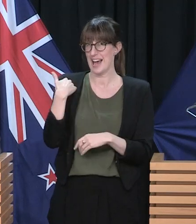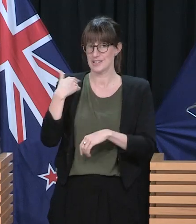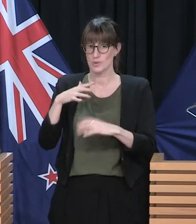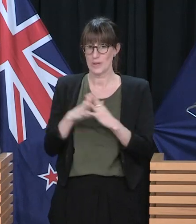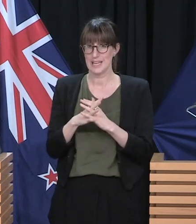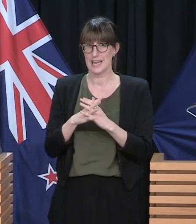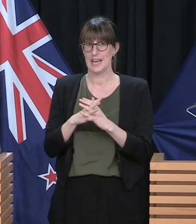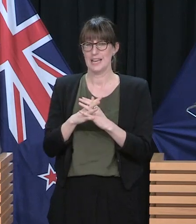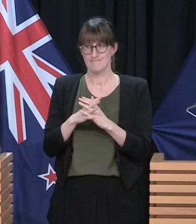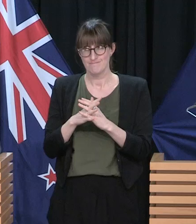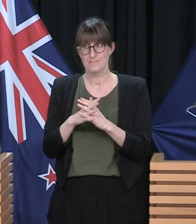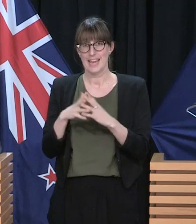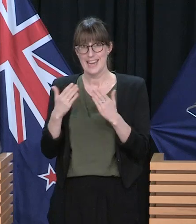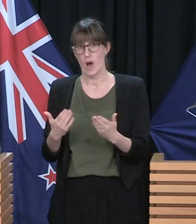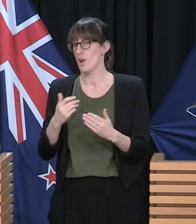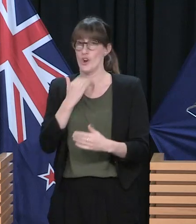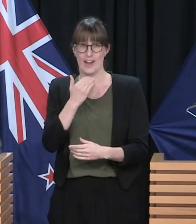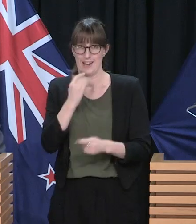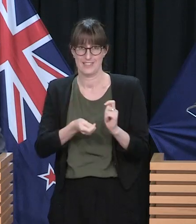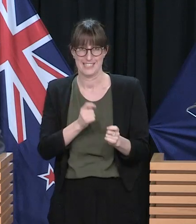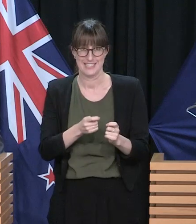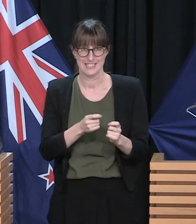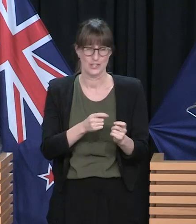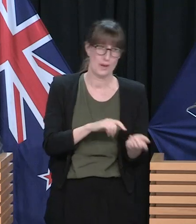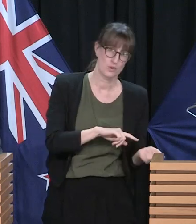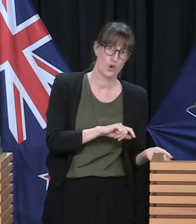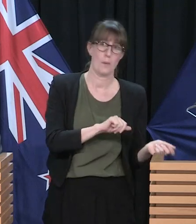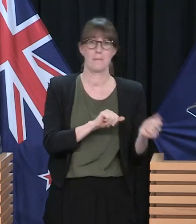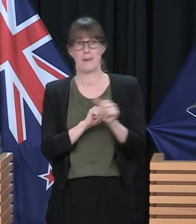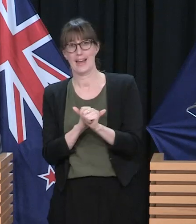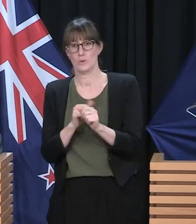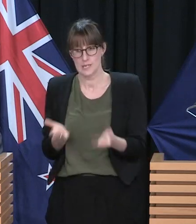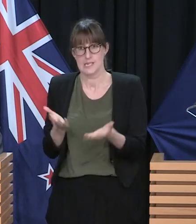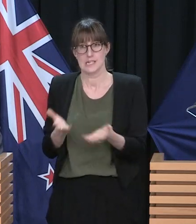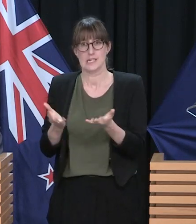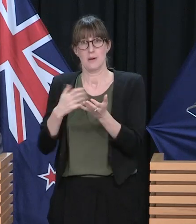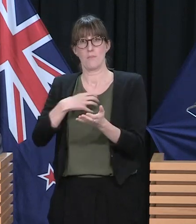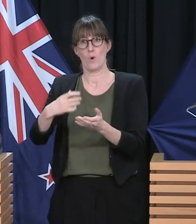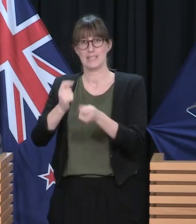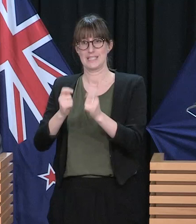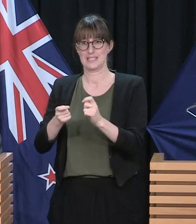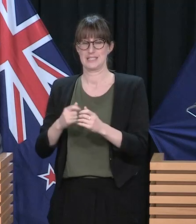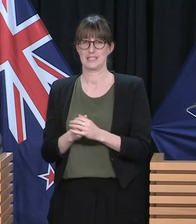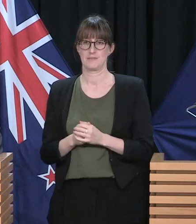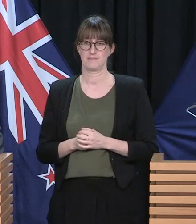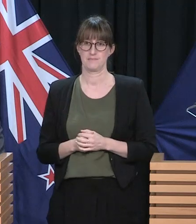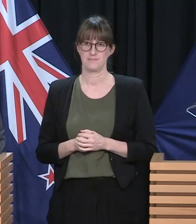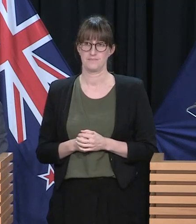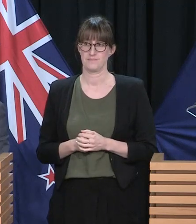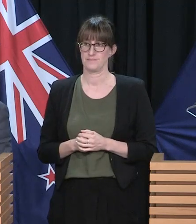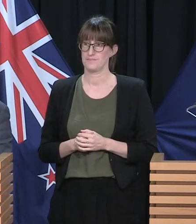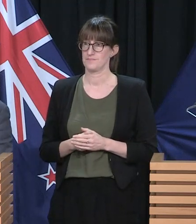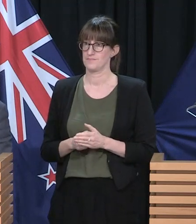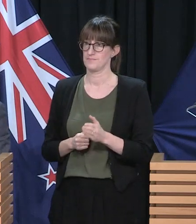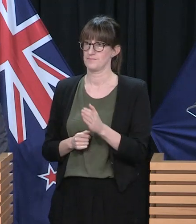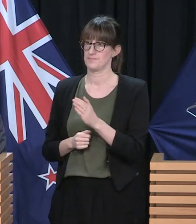swung too far one way. We're not getting enough testing now. So we've got to correct and we've got to push back so that we are getting the level of testing that we need. Okay.